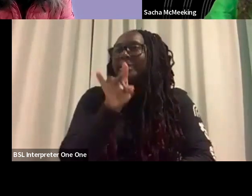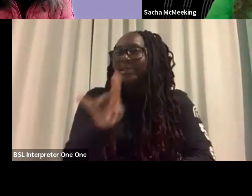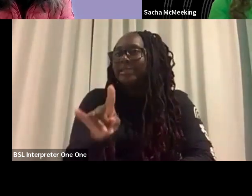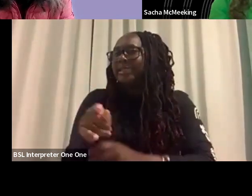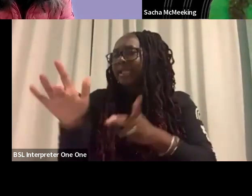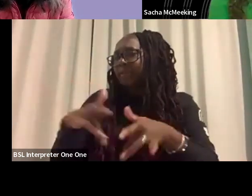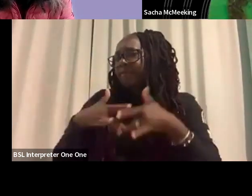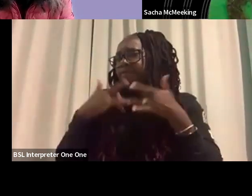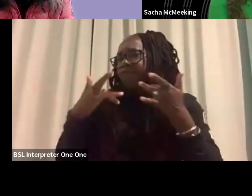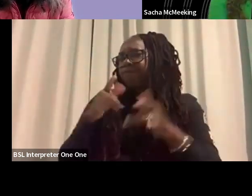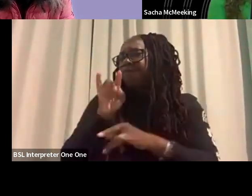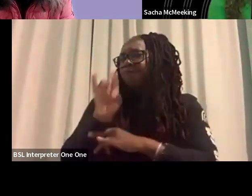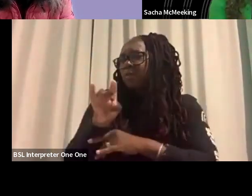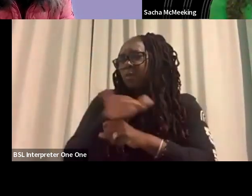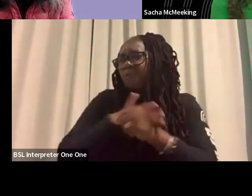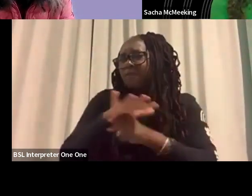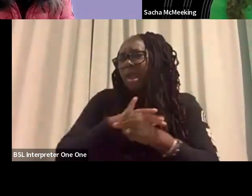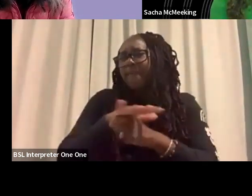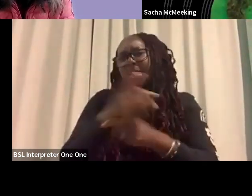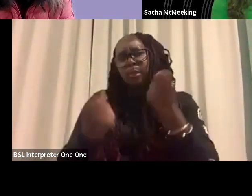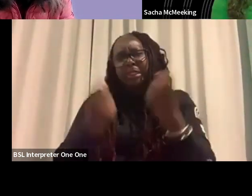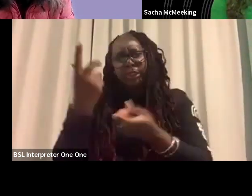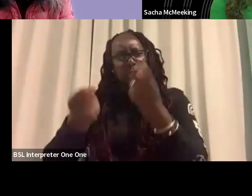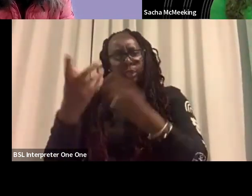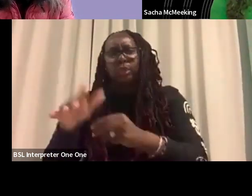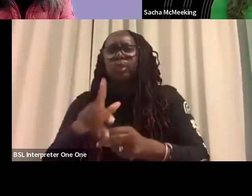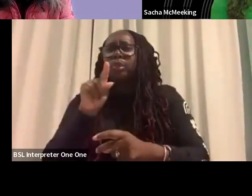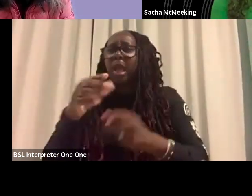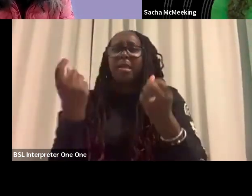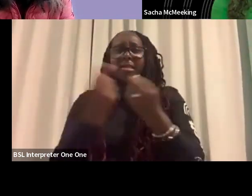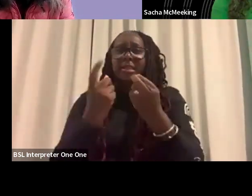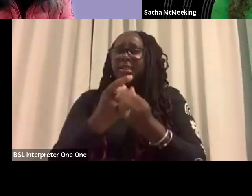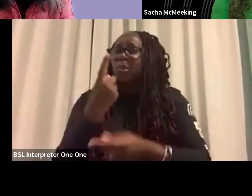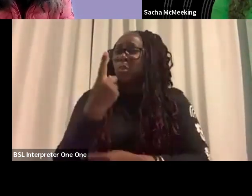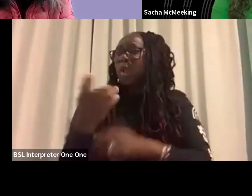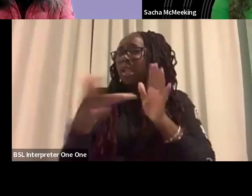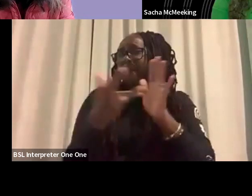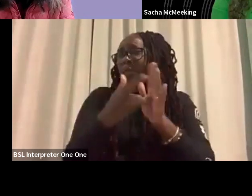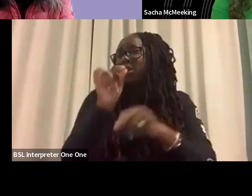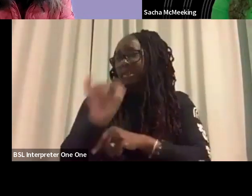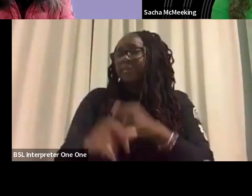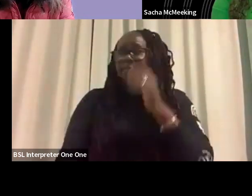overview of environmental and social issues. And I think this is one of the key of donut economics.